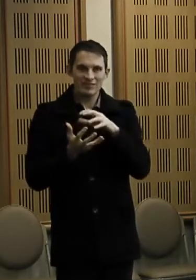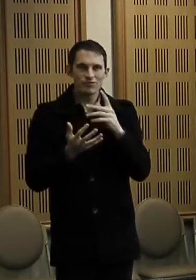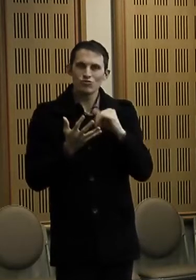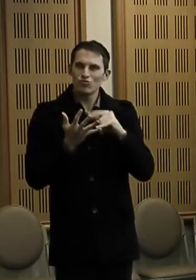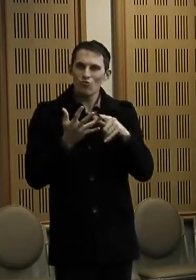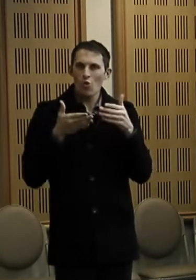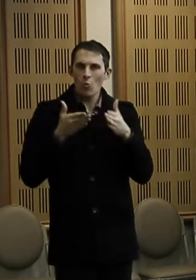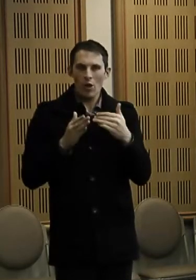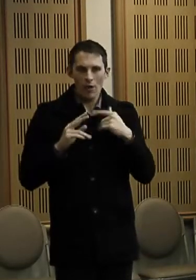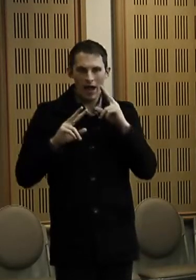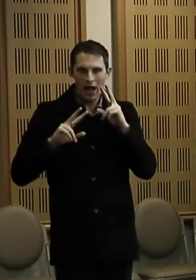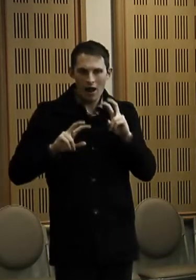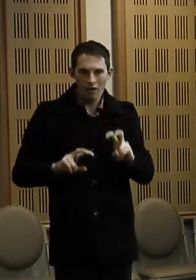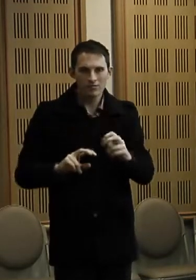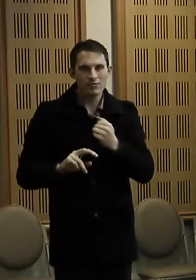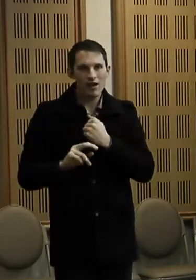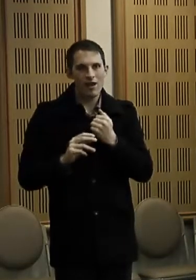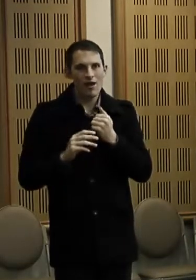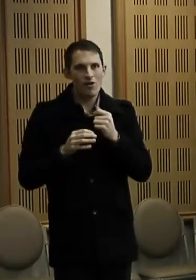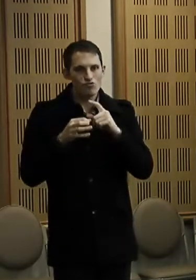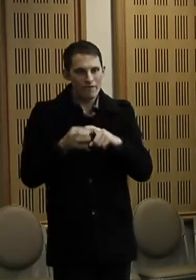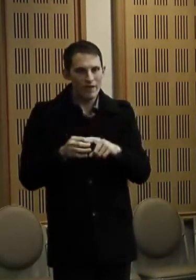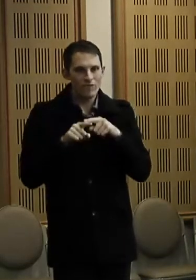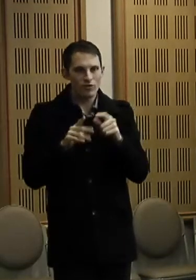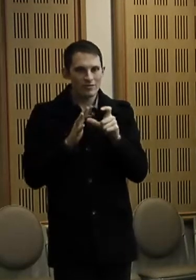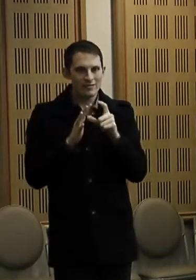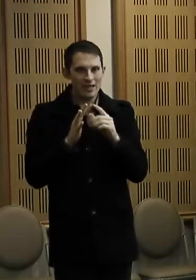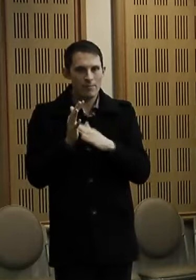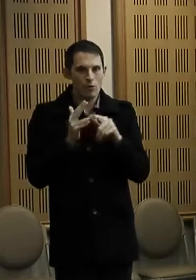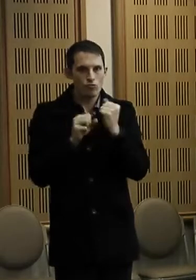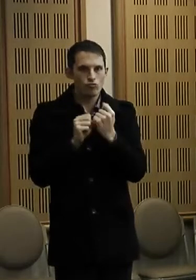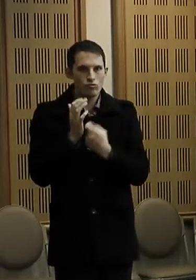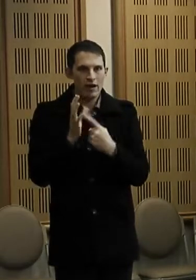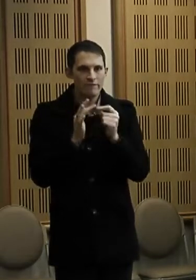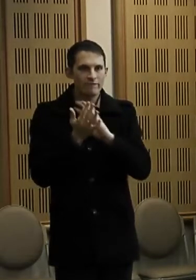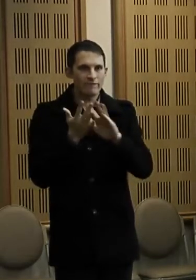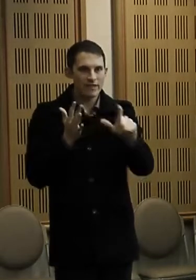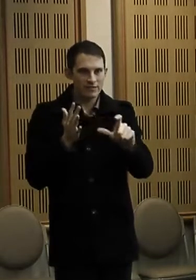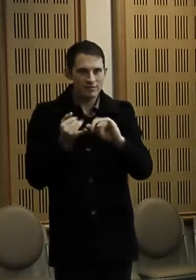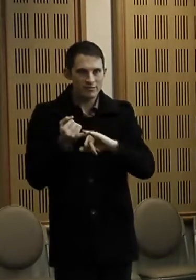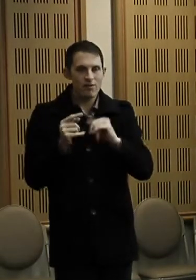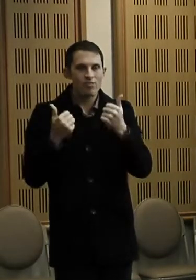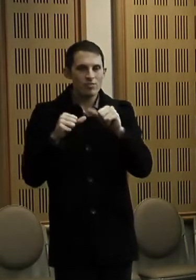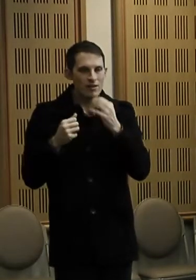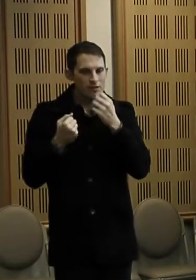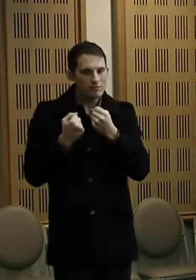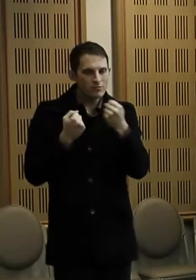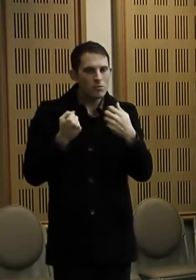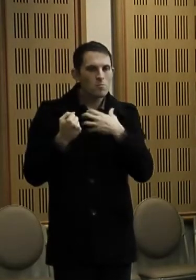our surveys is by demographics, and then we expand them a little bit more. And we know that that's actually a